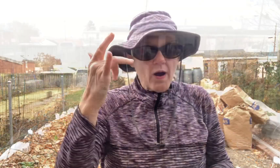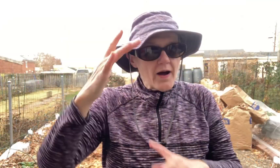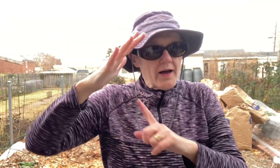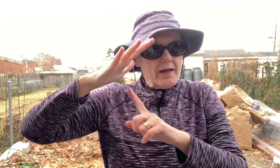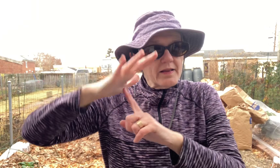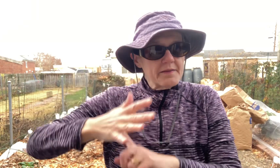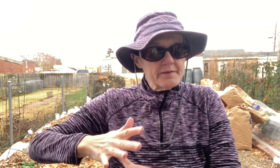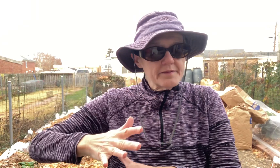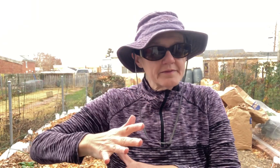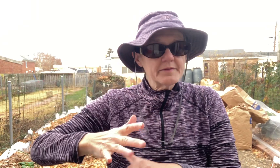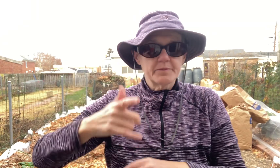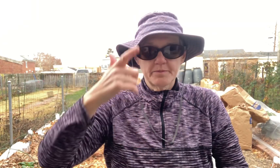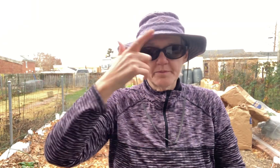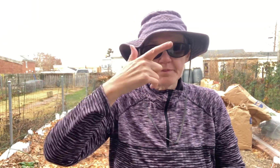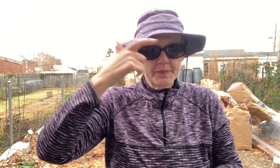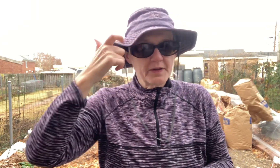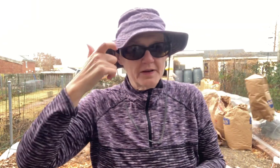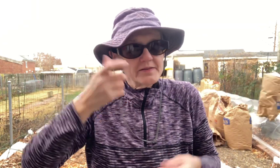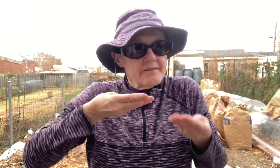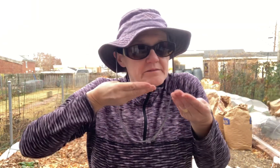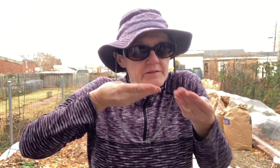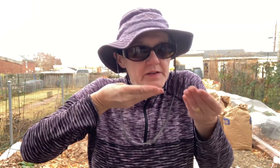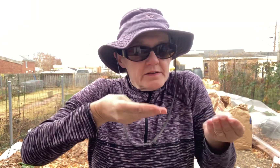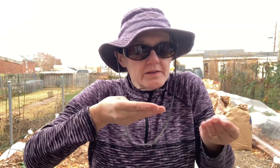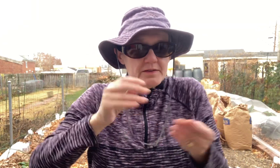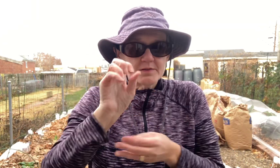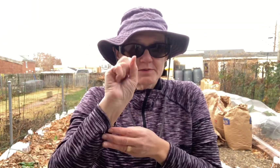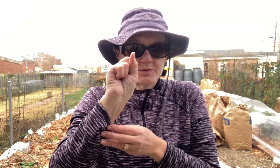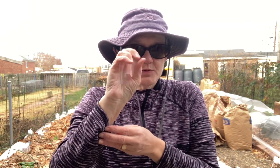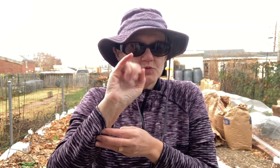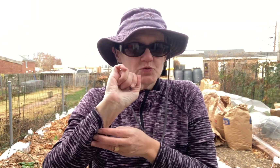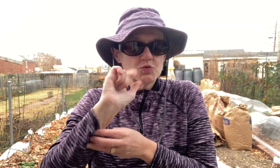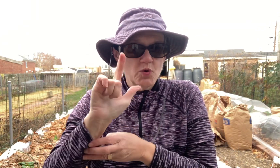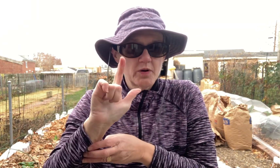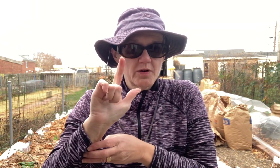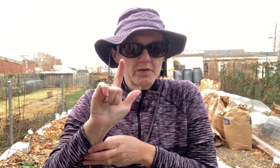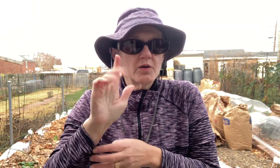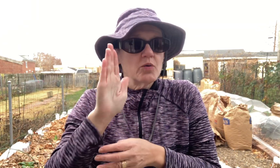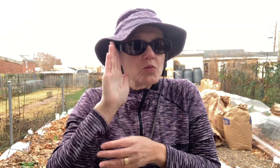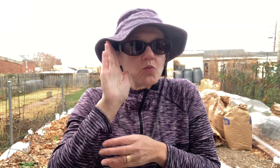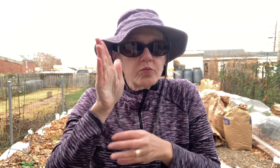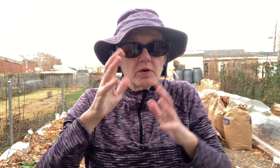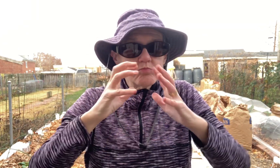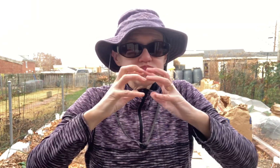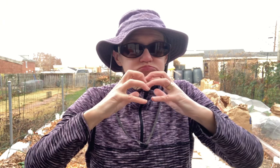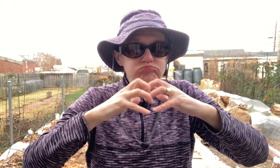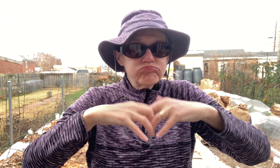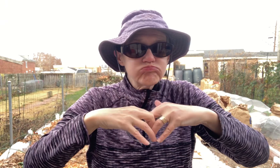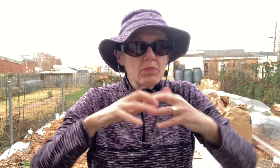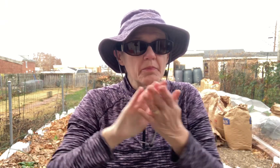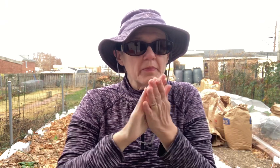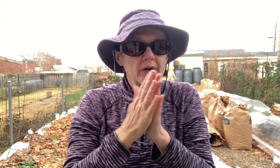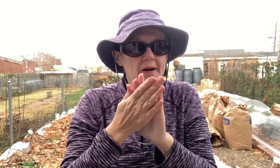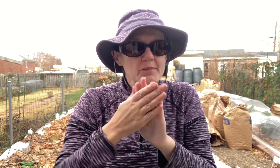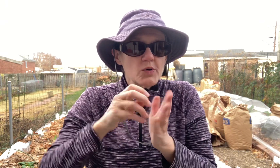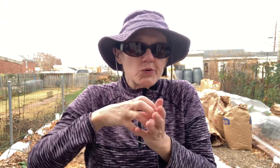Now, why am I mulching with leaves? It's because it feeds the soil. It's going to break down and